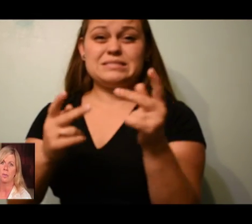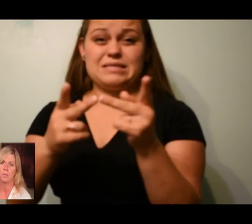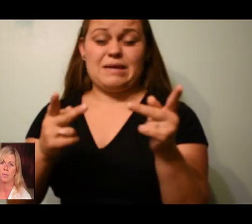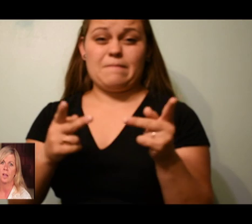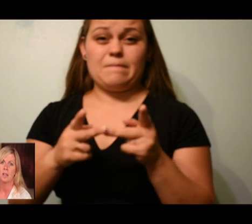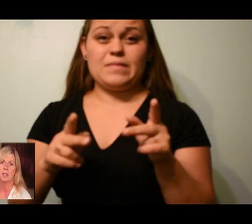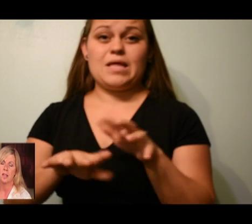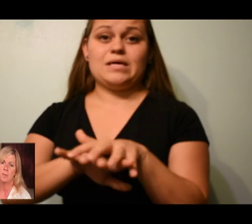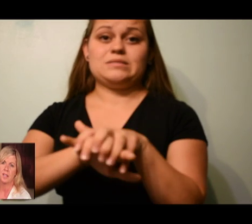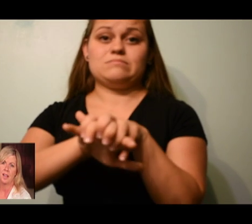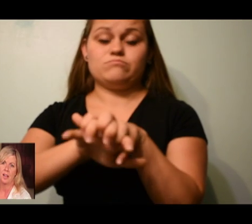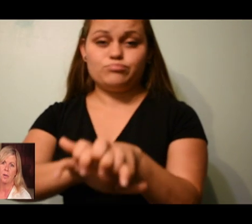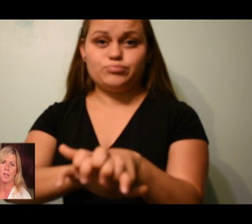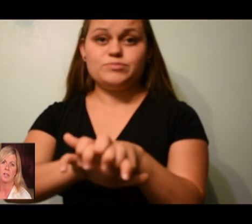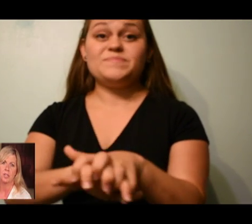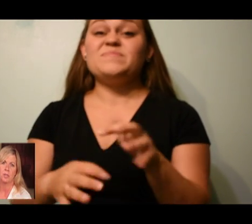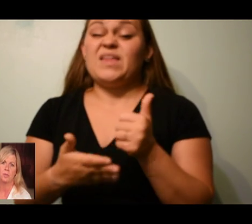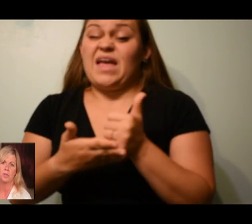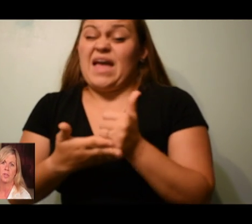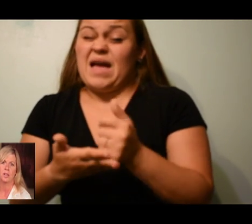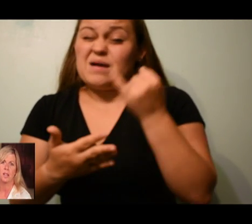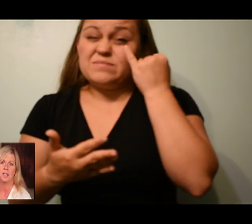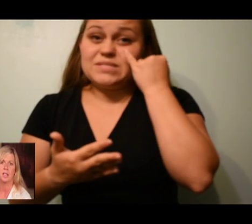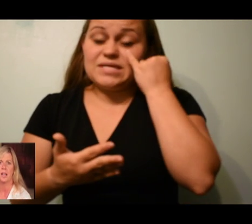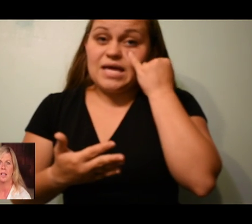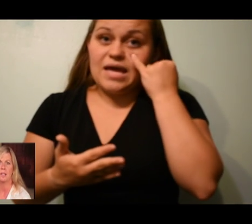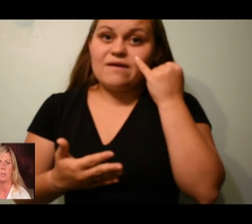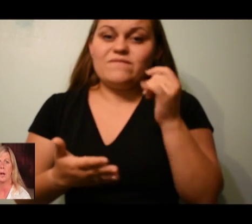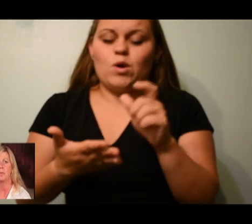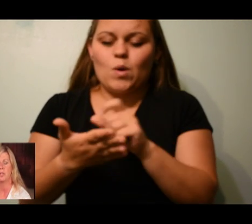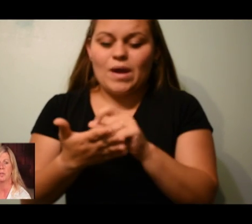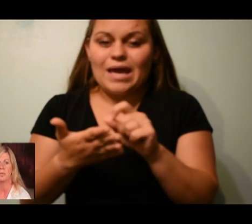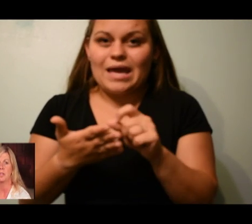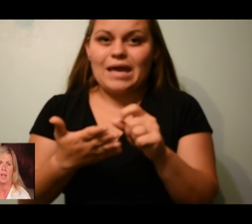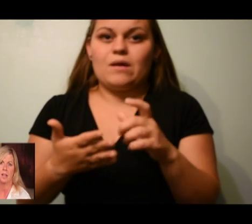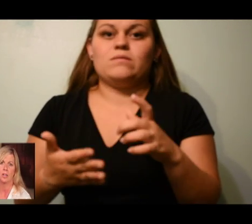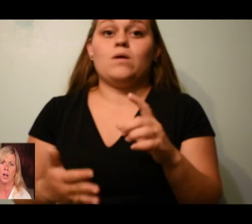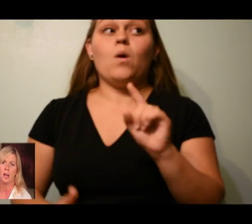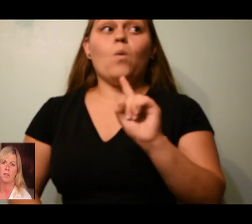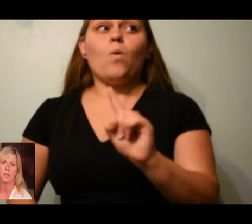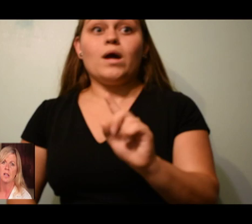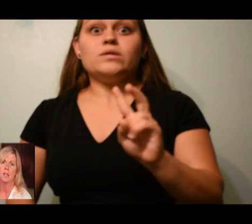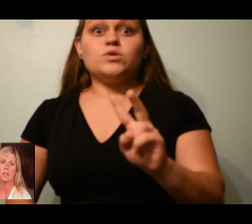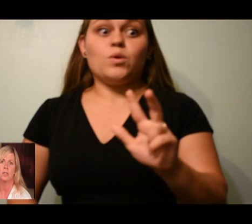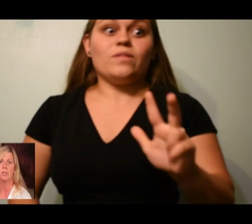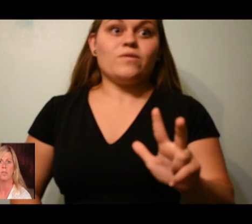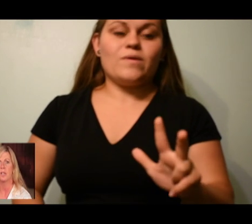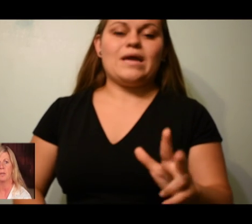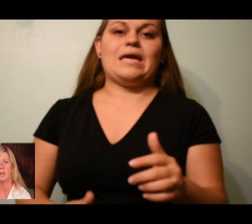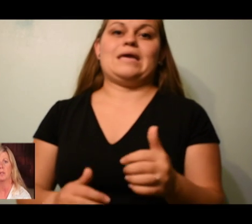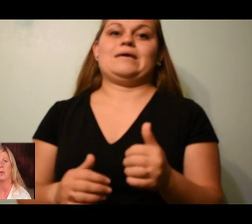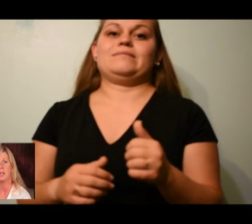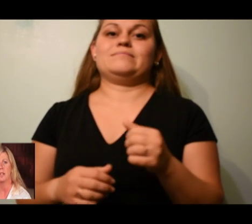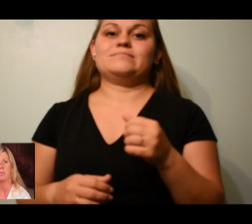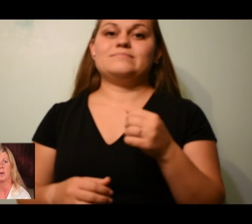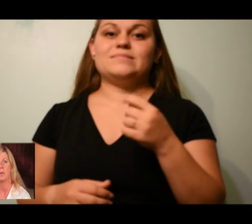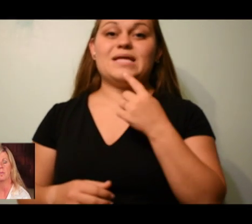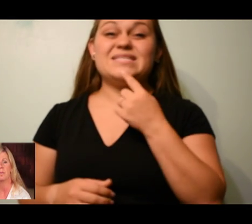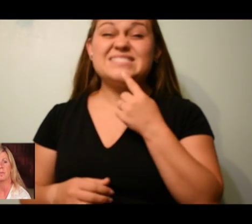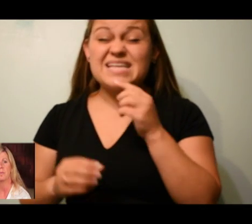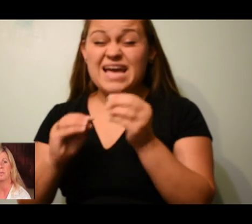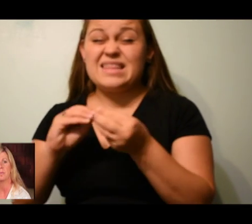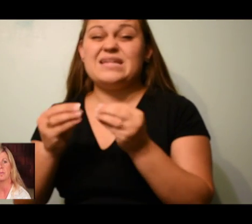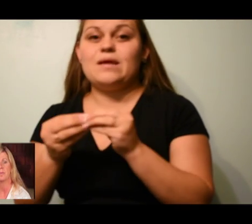loud. Some say humming the tune to the 1980s pop tune "Stayin' Alive" is good for keeping the right